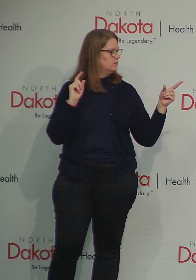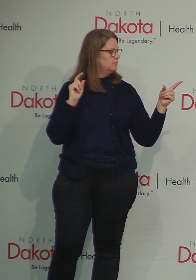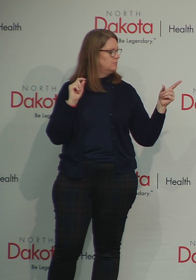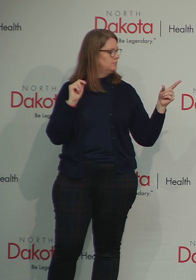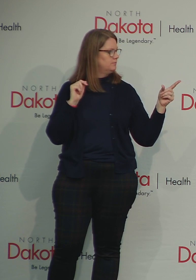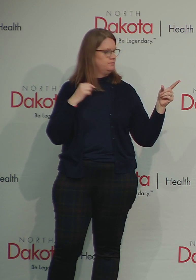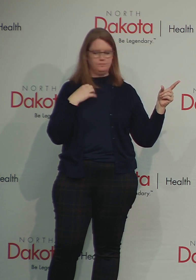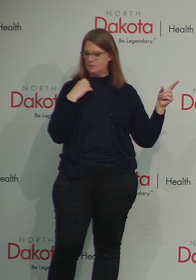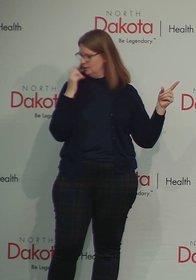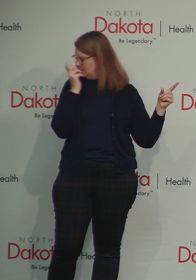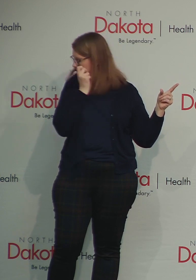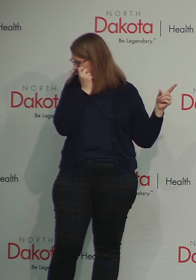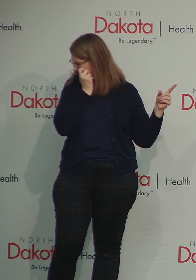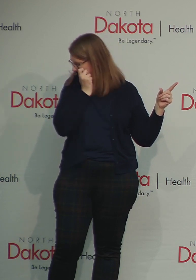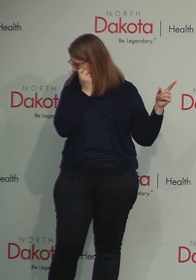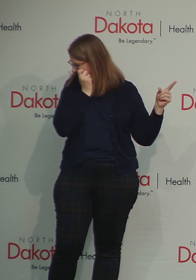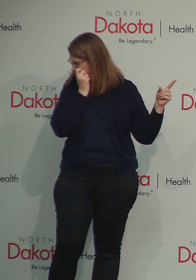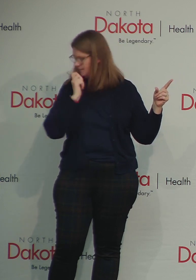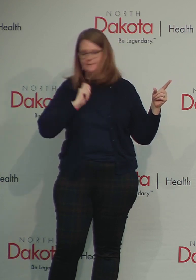the